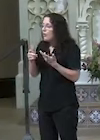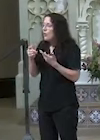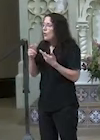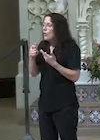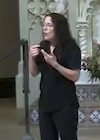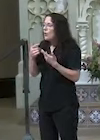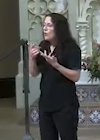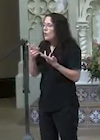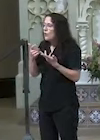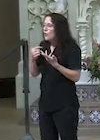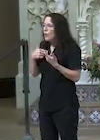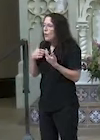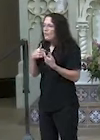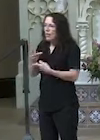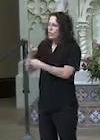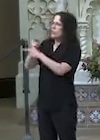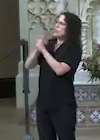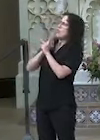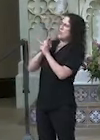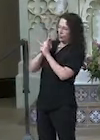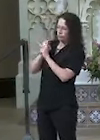loan from somewhere, and